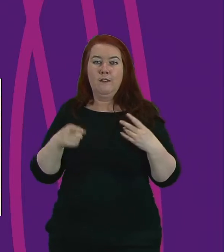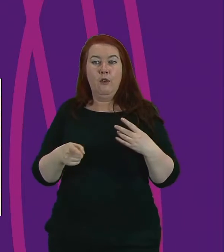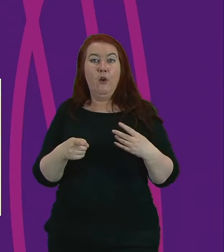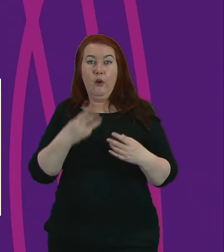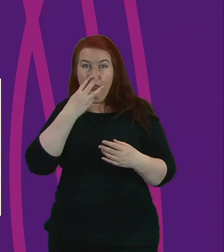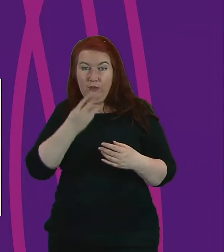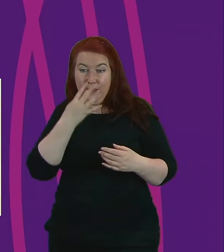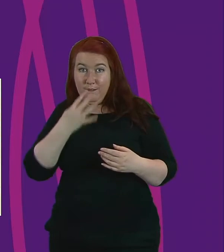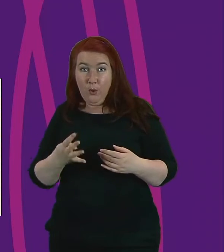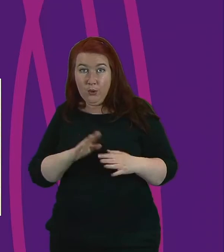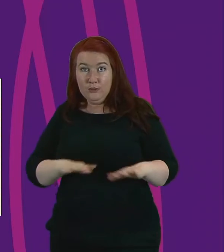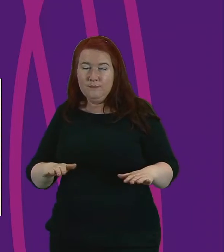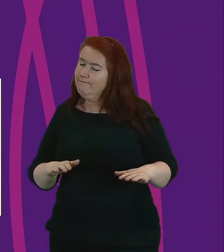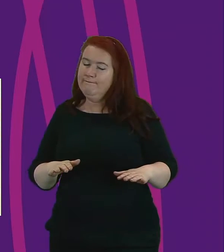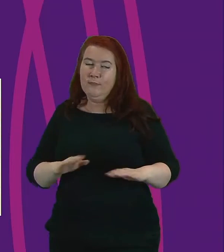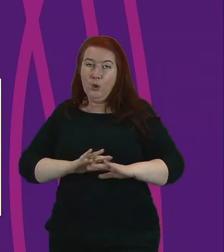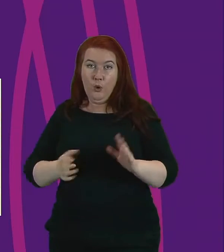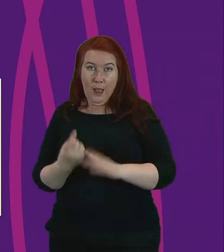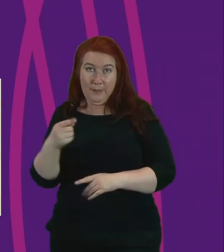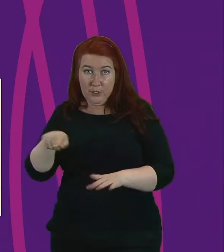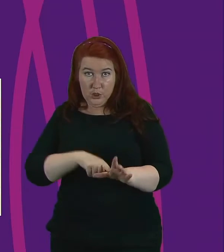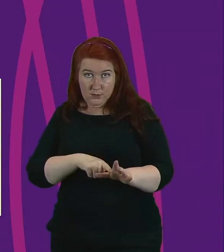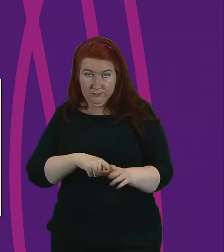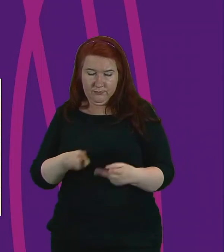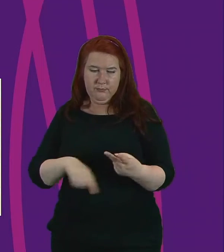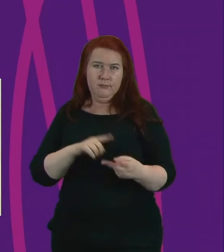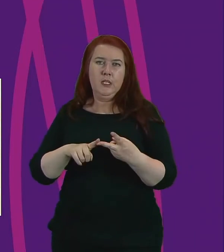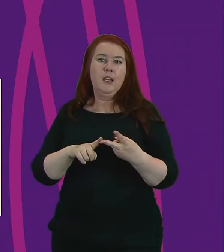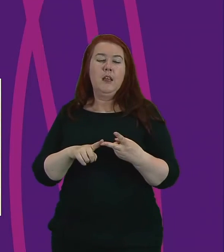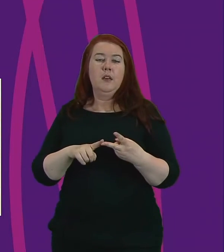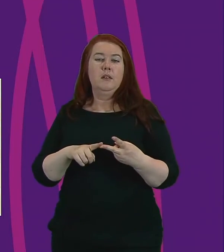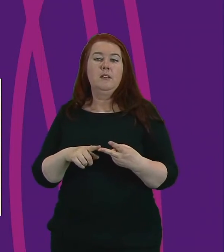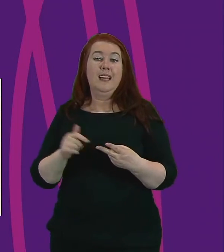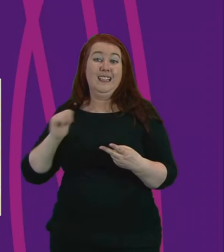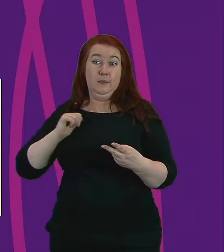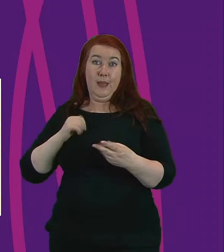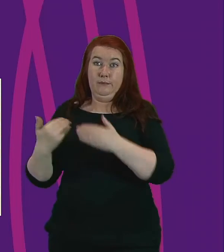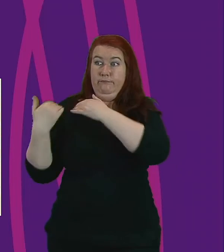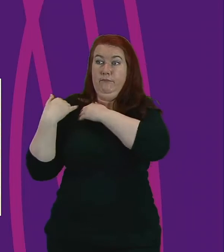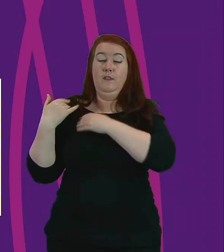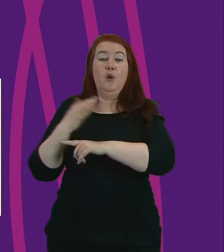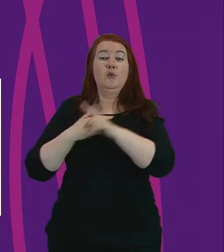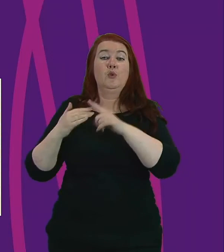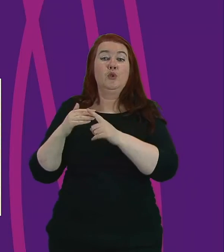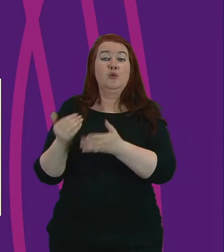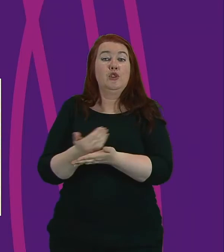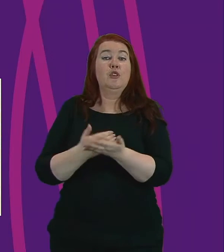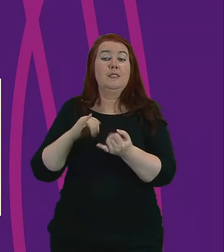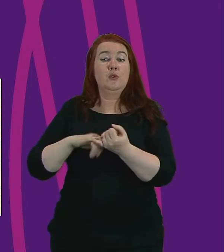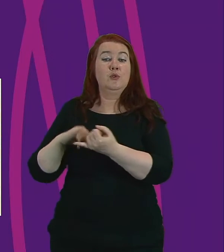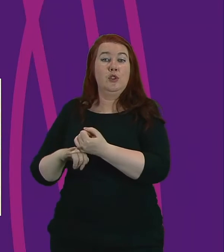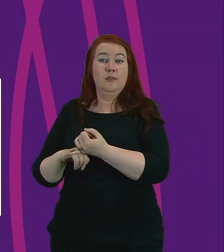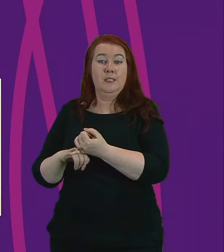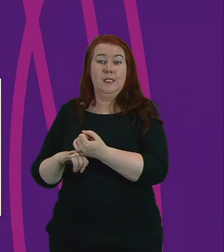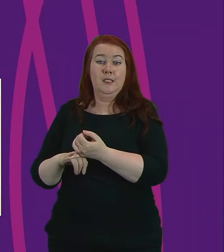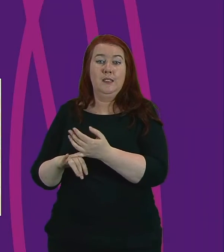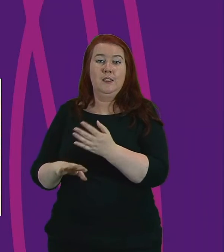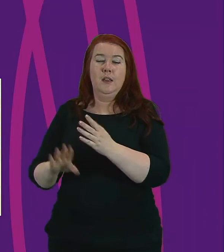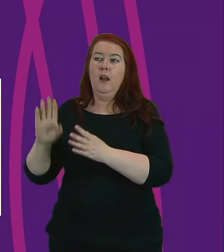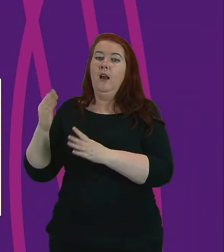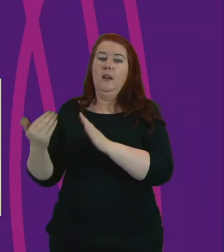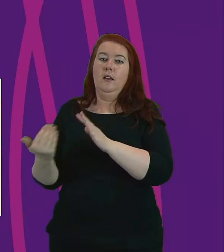year. We know that the devolution of Social Security planned for April has now been postponed. The member is really coming